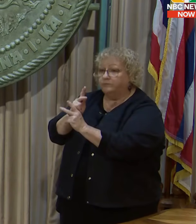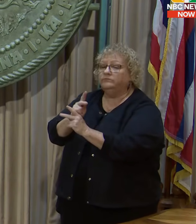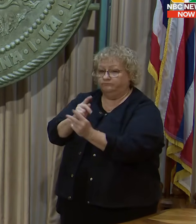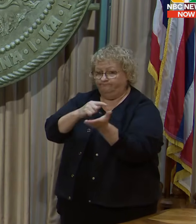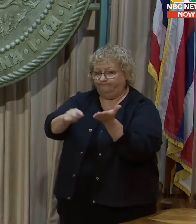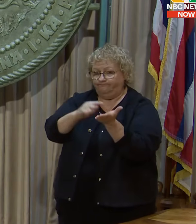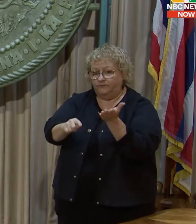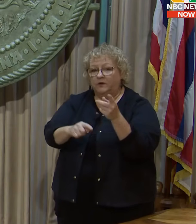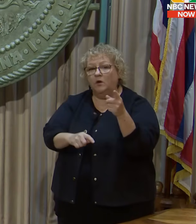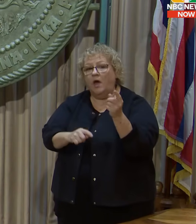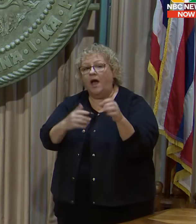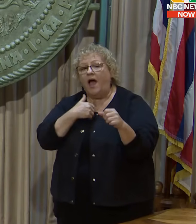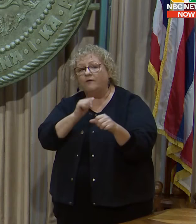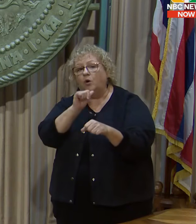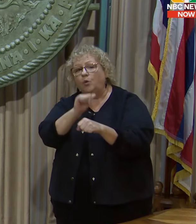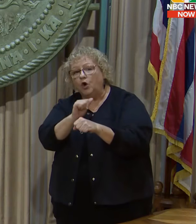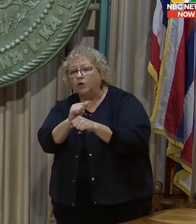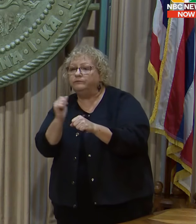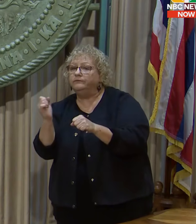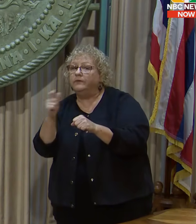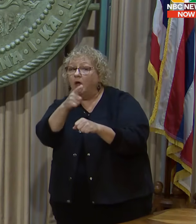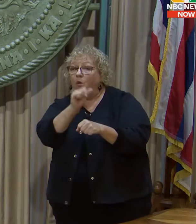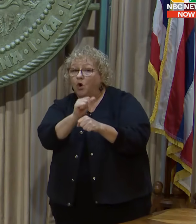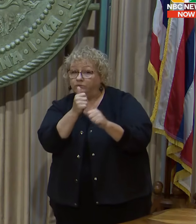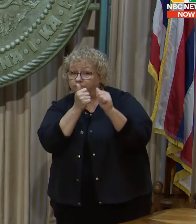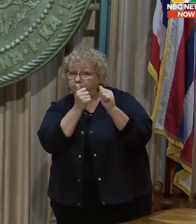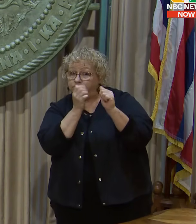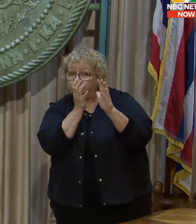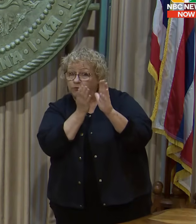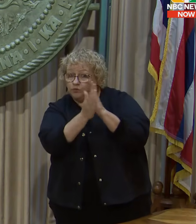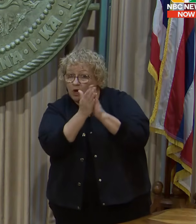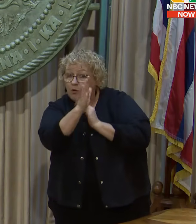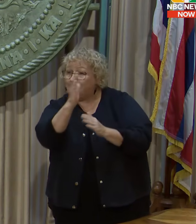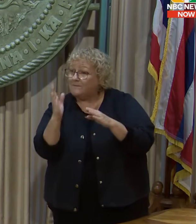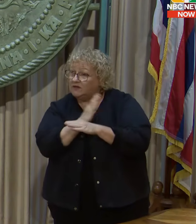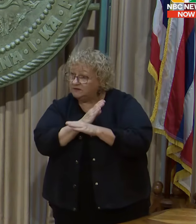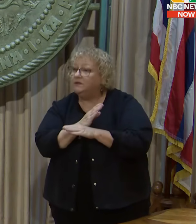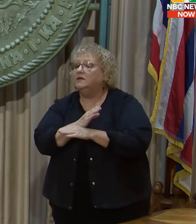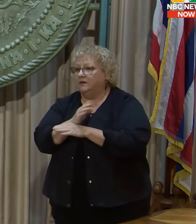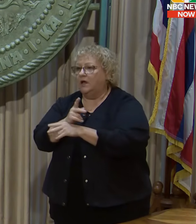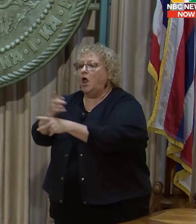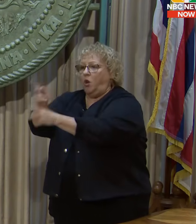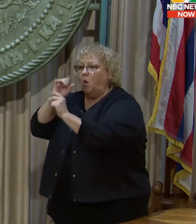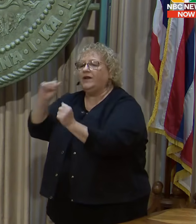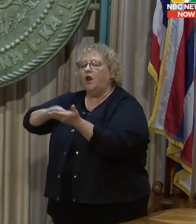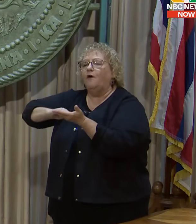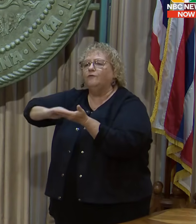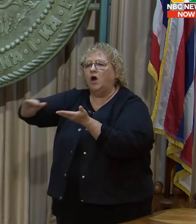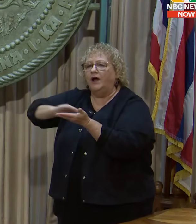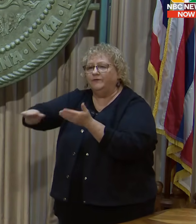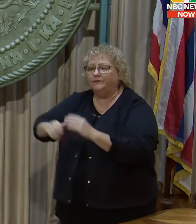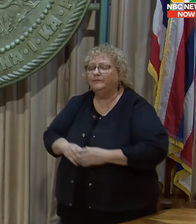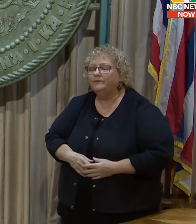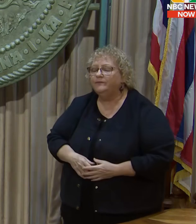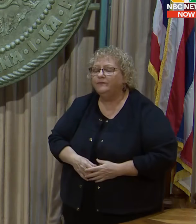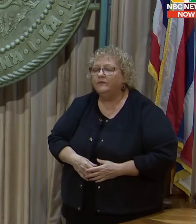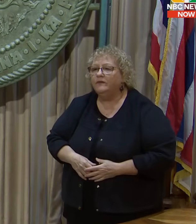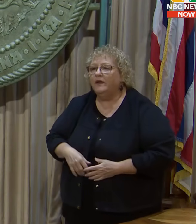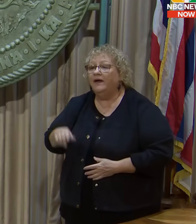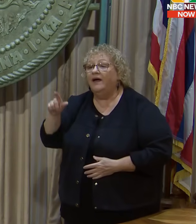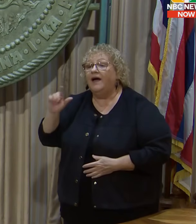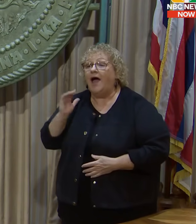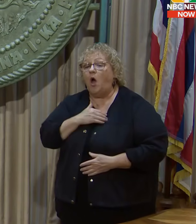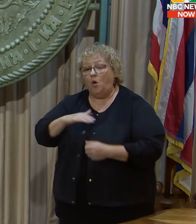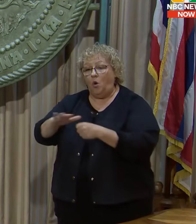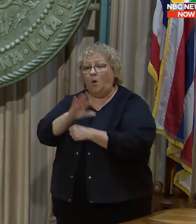on the payroll or brought back onto the payroll. And as Senator Schatz has pointed out, the gateway to those are the Small Business Administration and